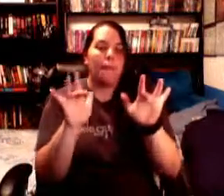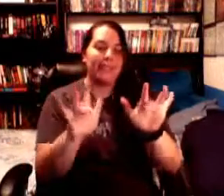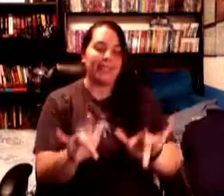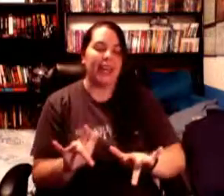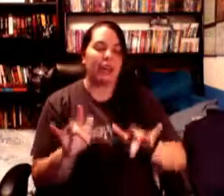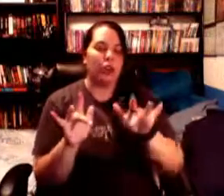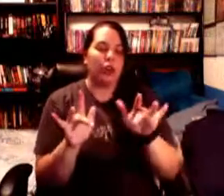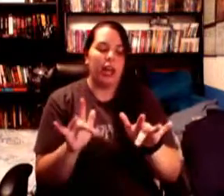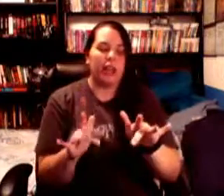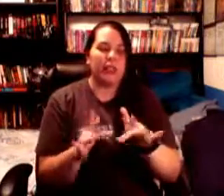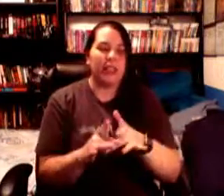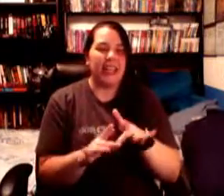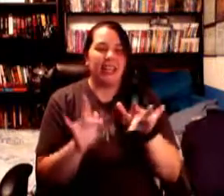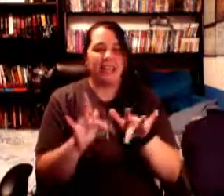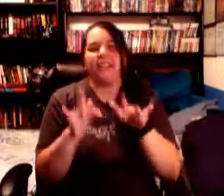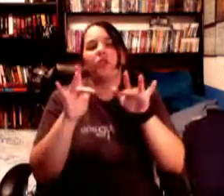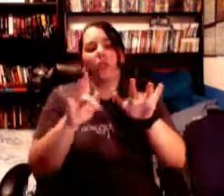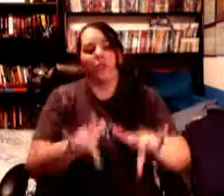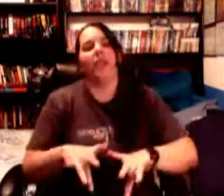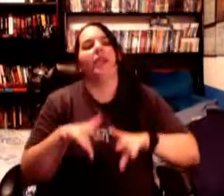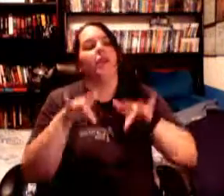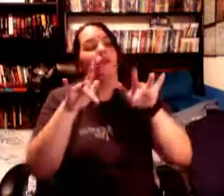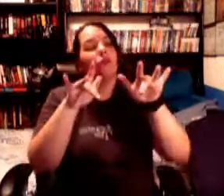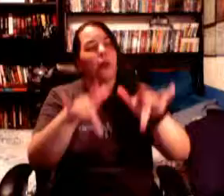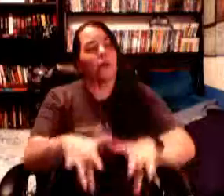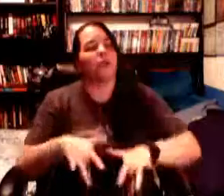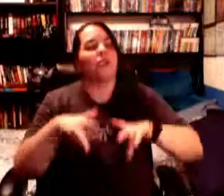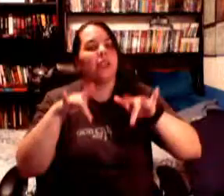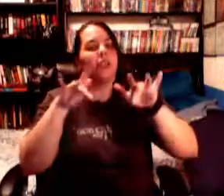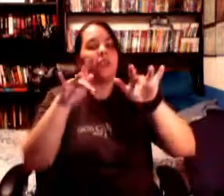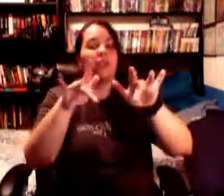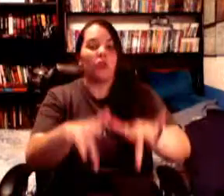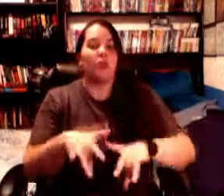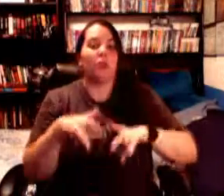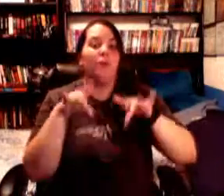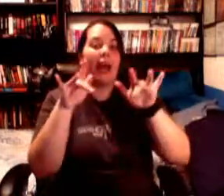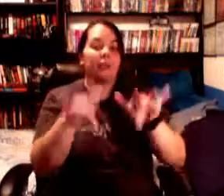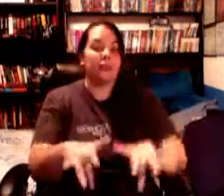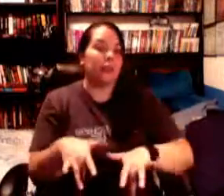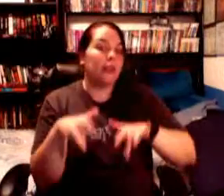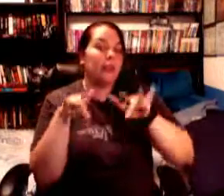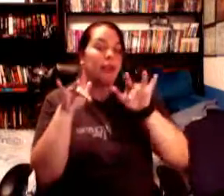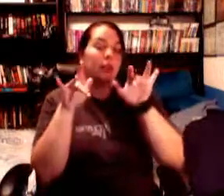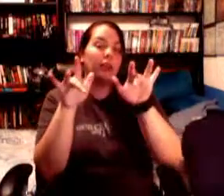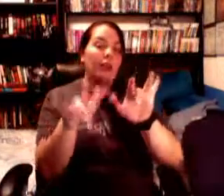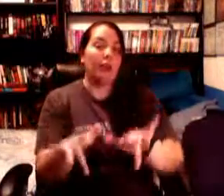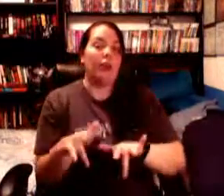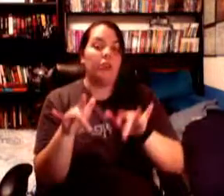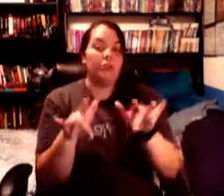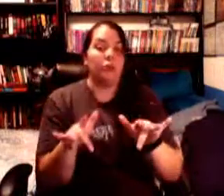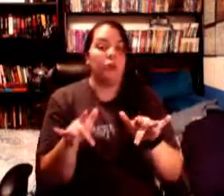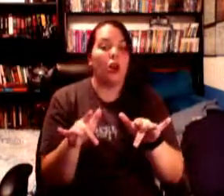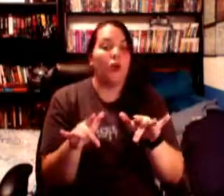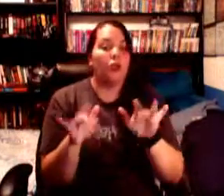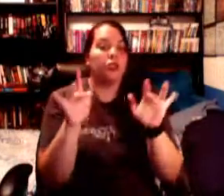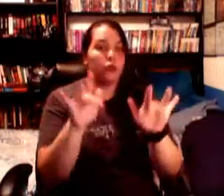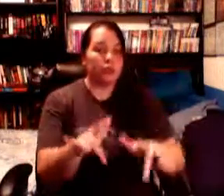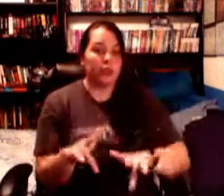but together. Because what that is like showing pity, showing mercy, showing compassion. So no one showed